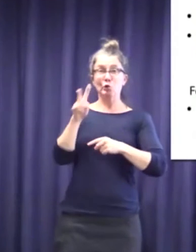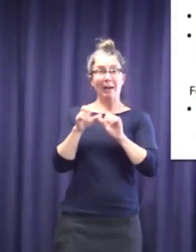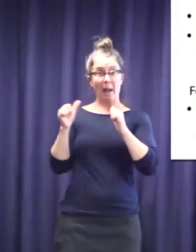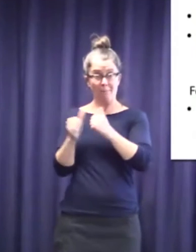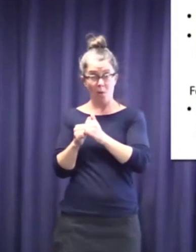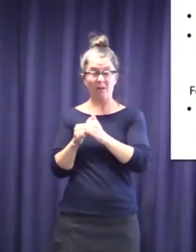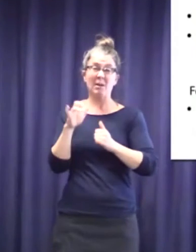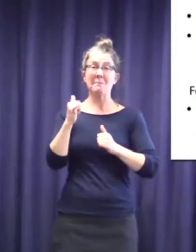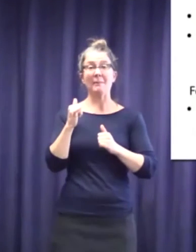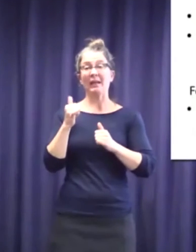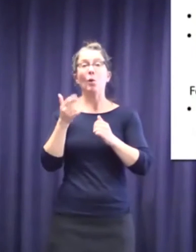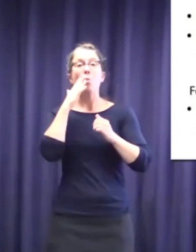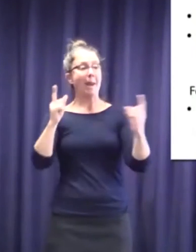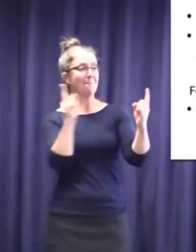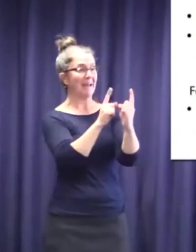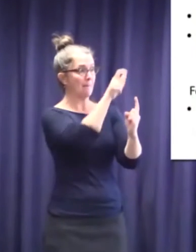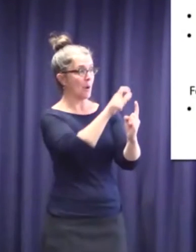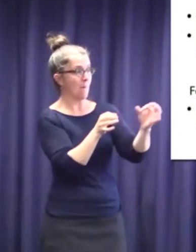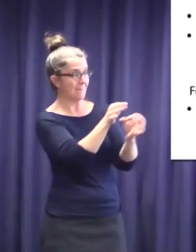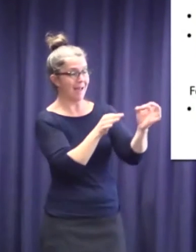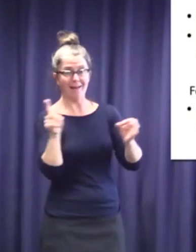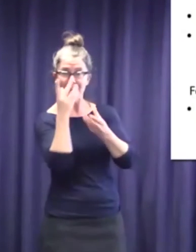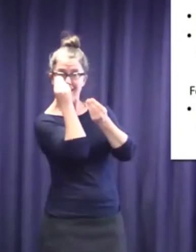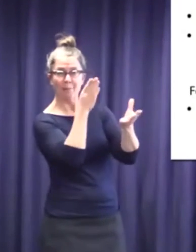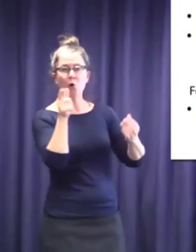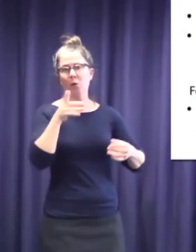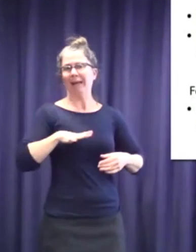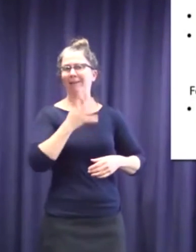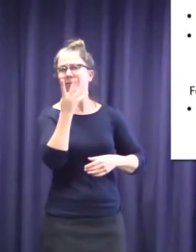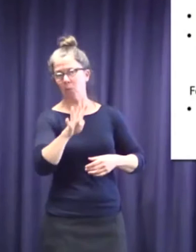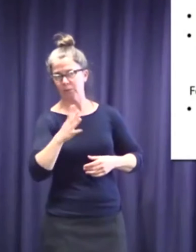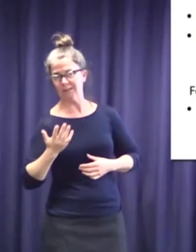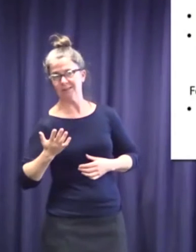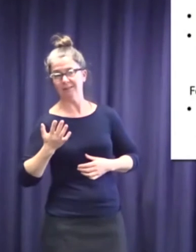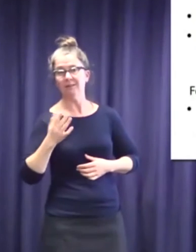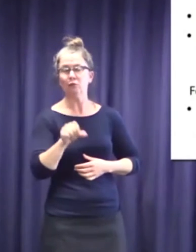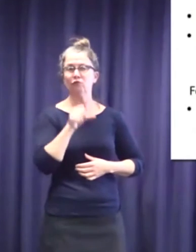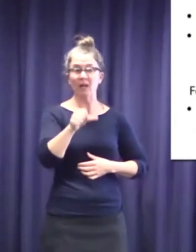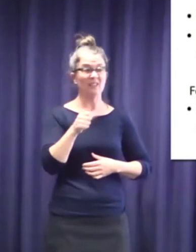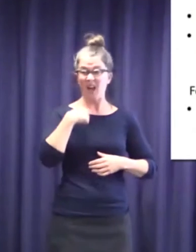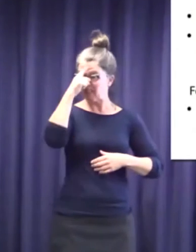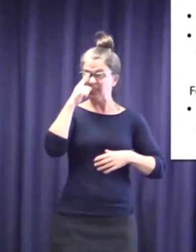I think that's probably the picture from us, so we look forward to any questions a bit later.